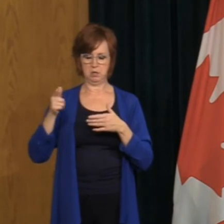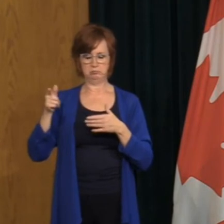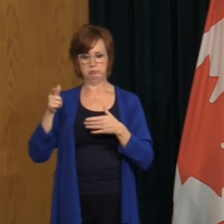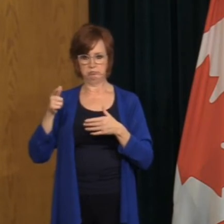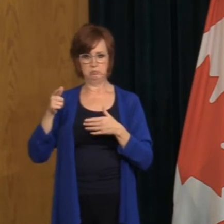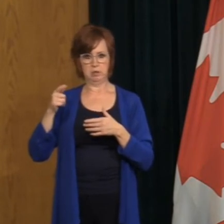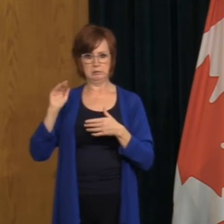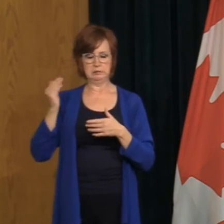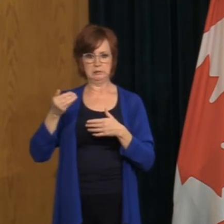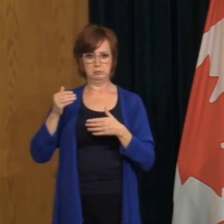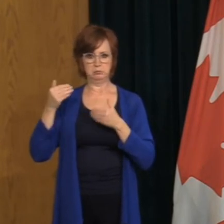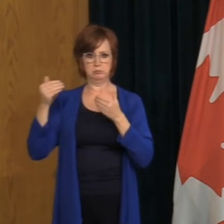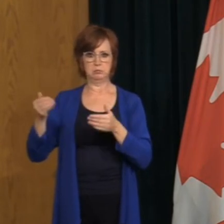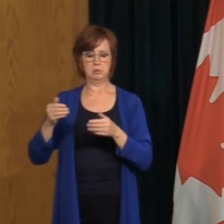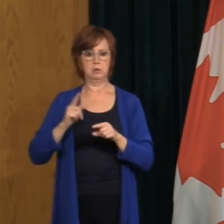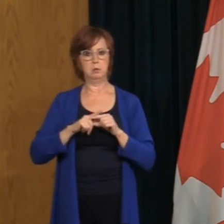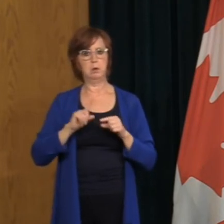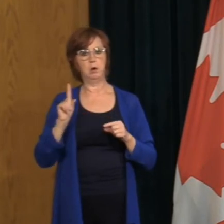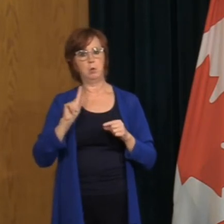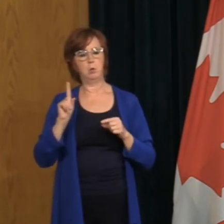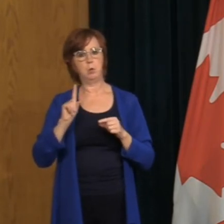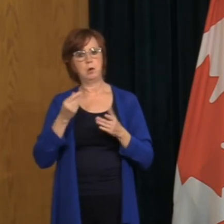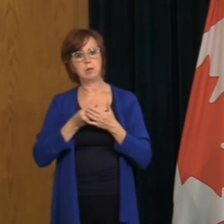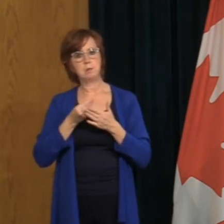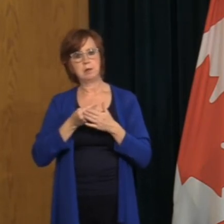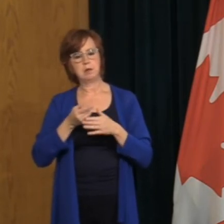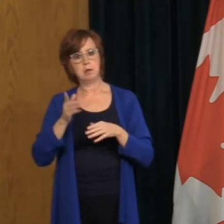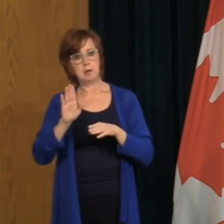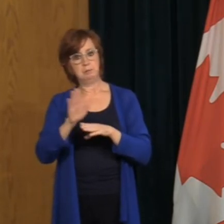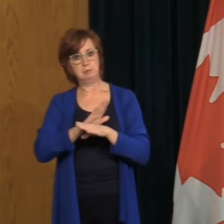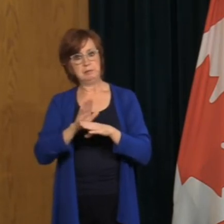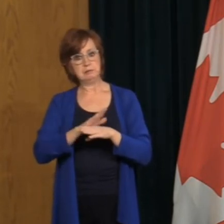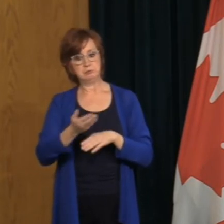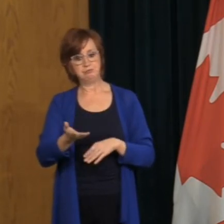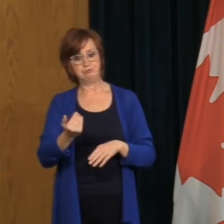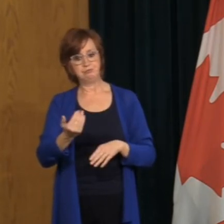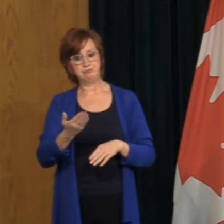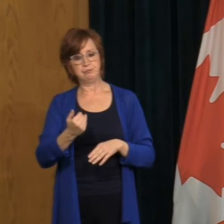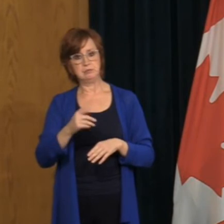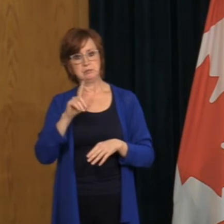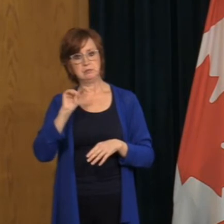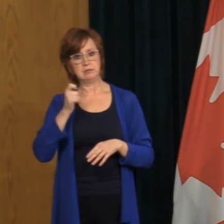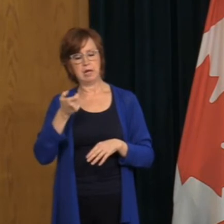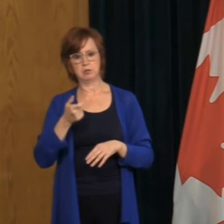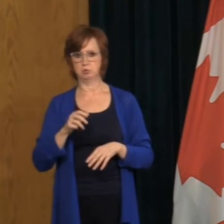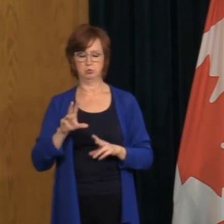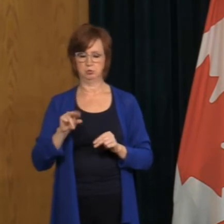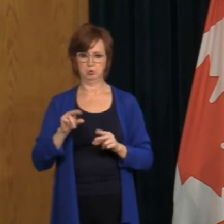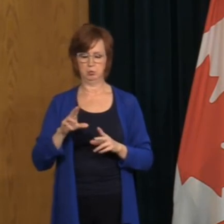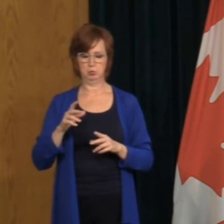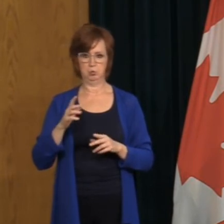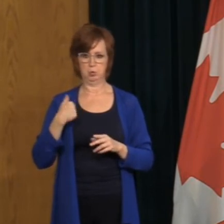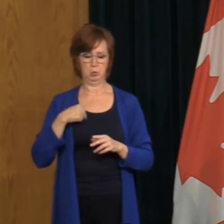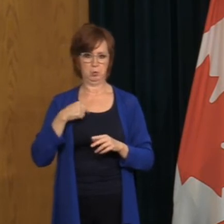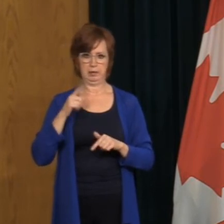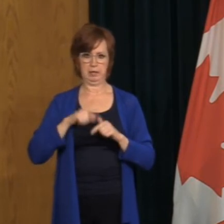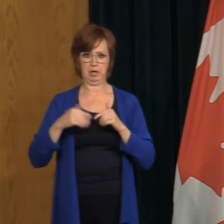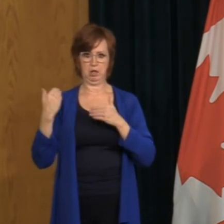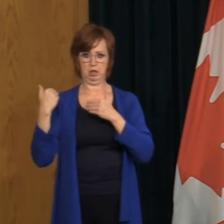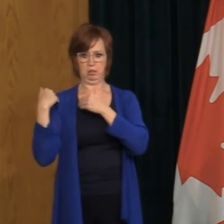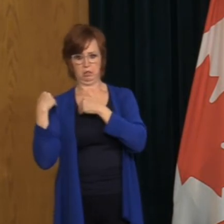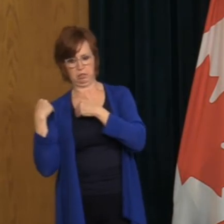are, there can be no cost to businesses. Businesses have borne a tremendous expense over the course of the last couple of months, and there can be no